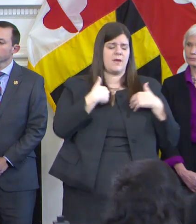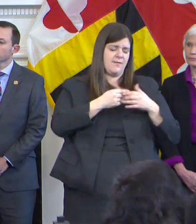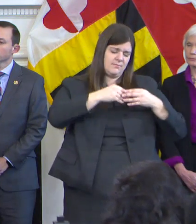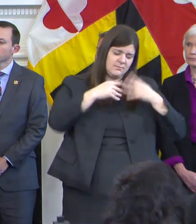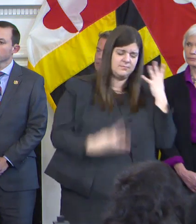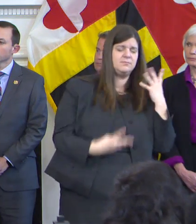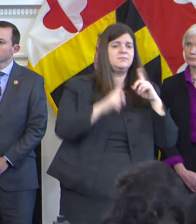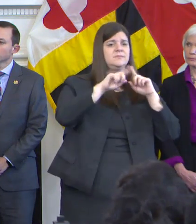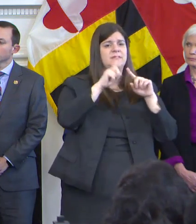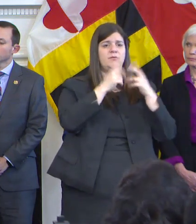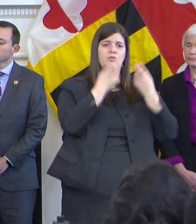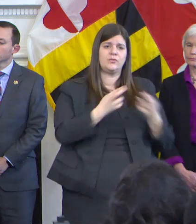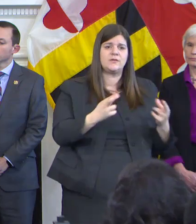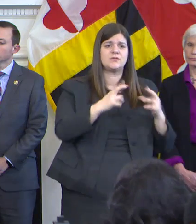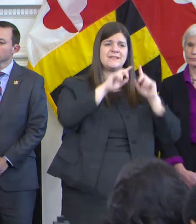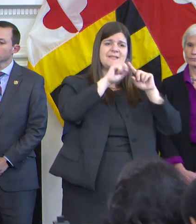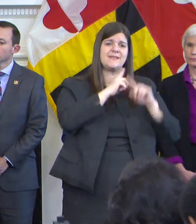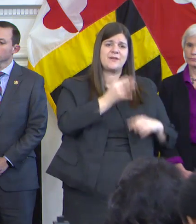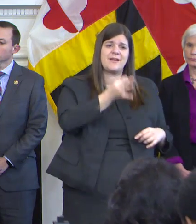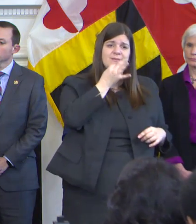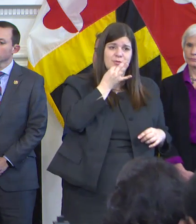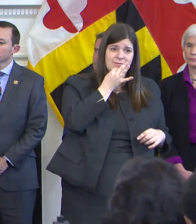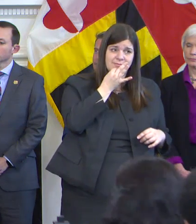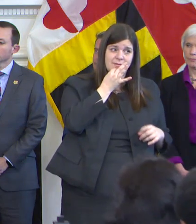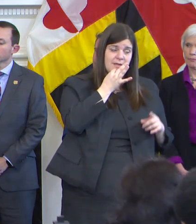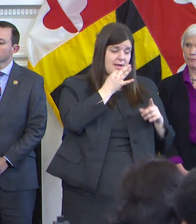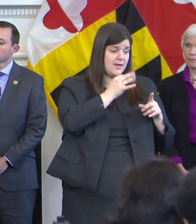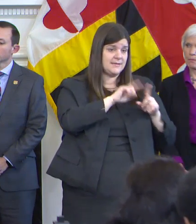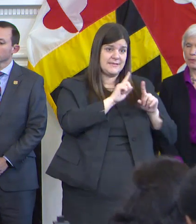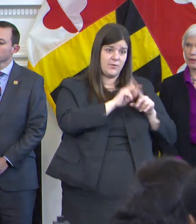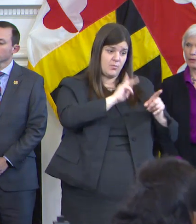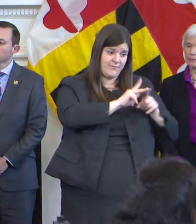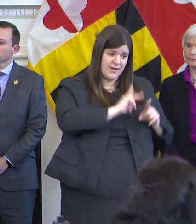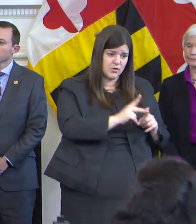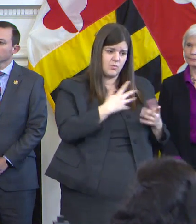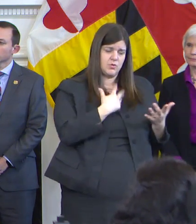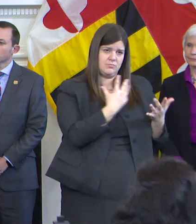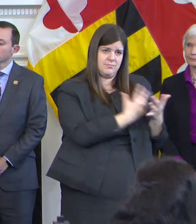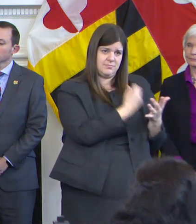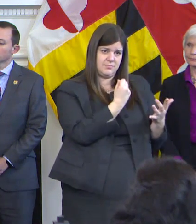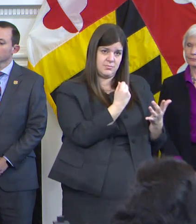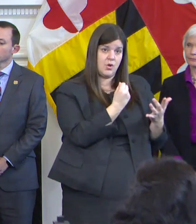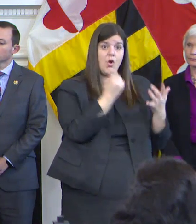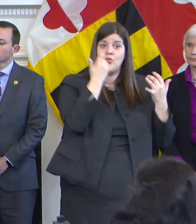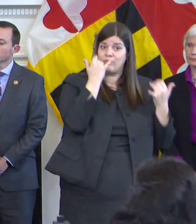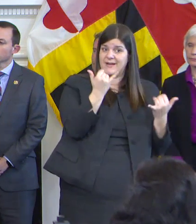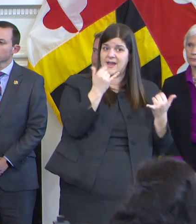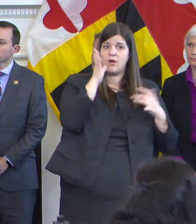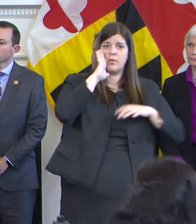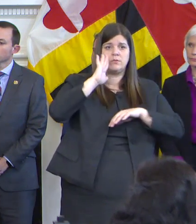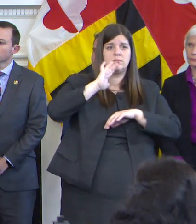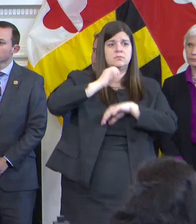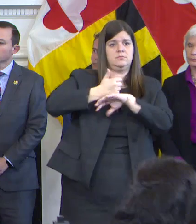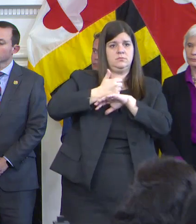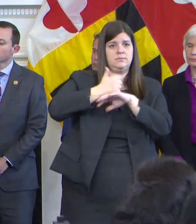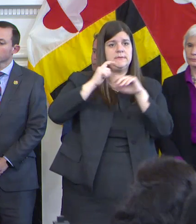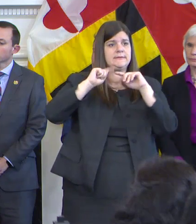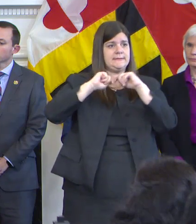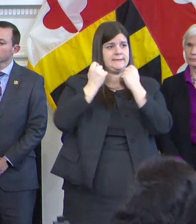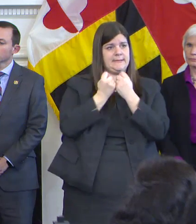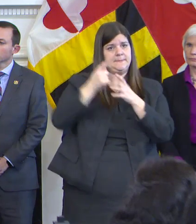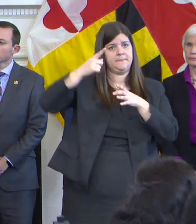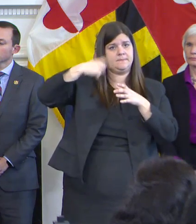expertise all across our state, at my direction, we are convening a coronavirus response